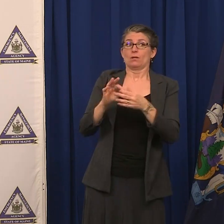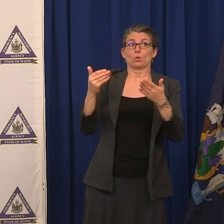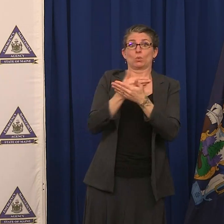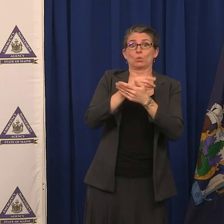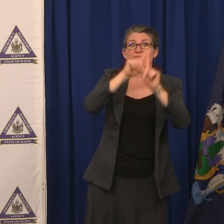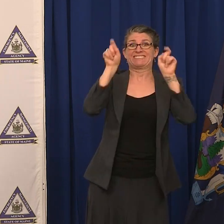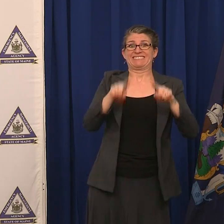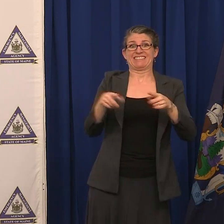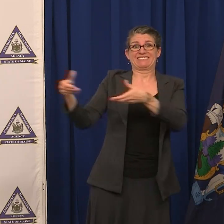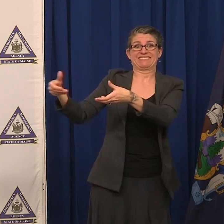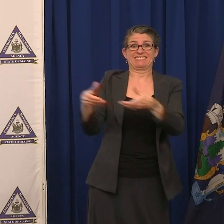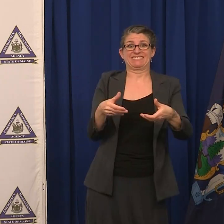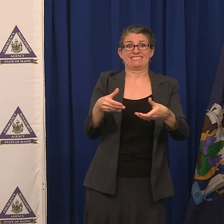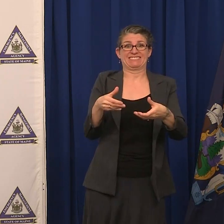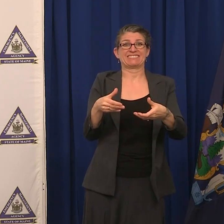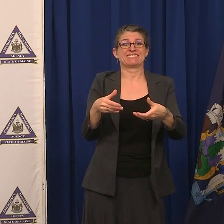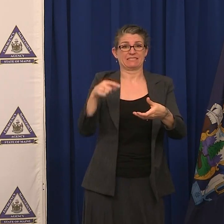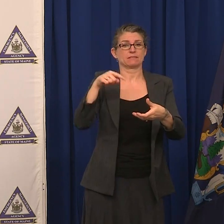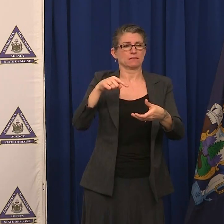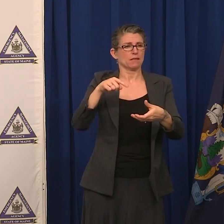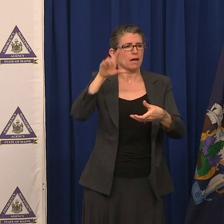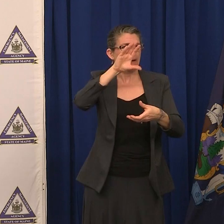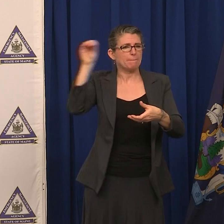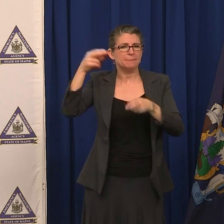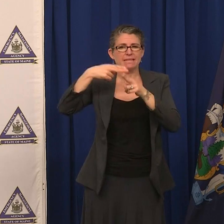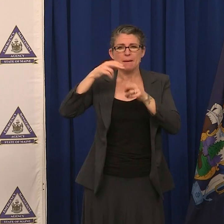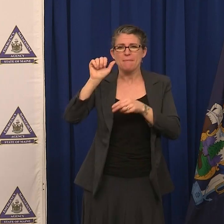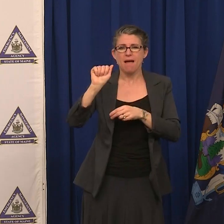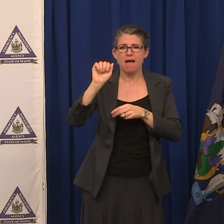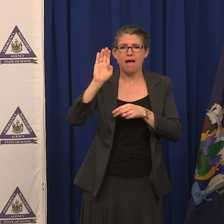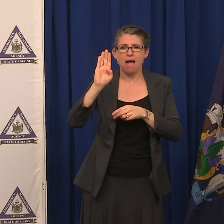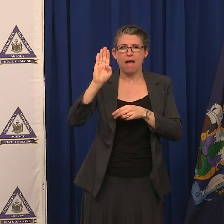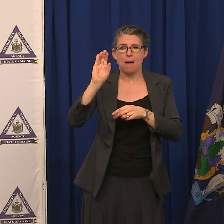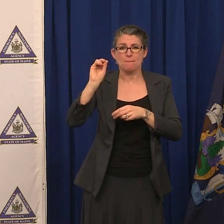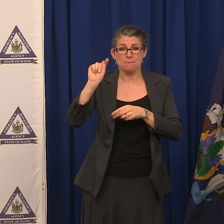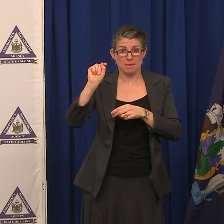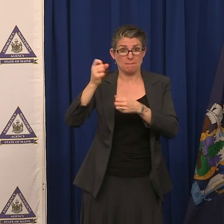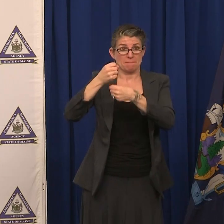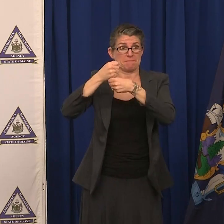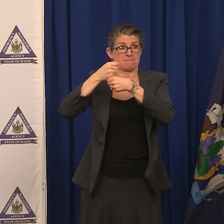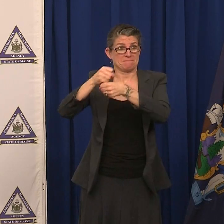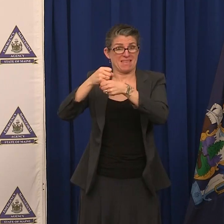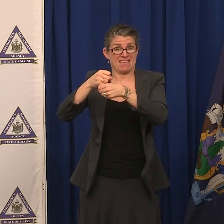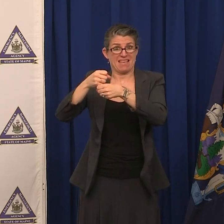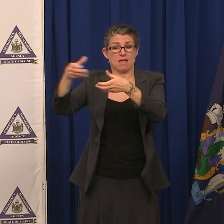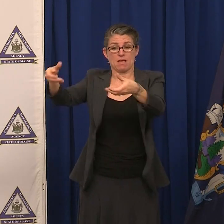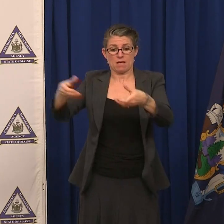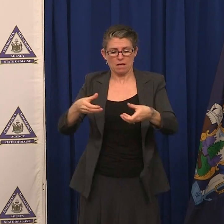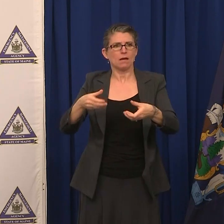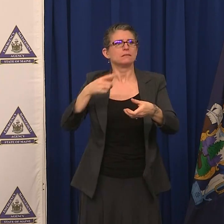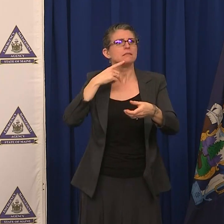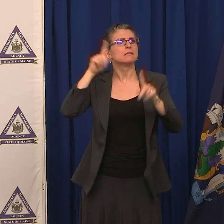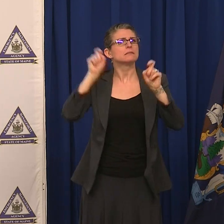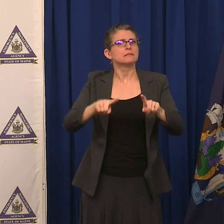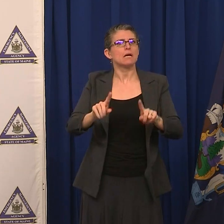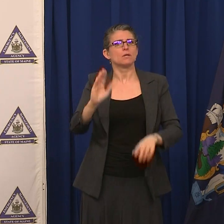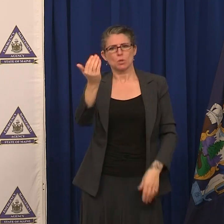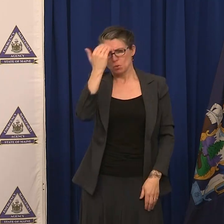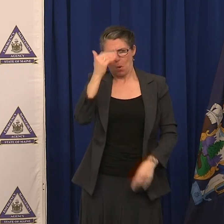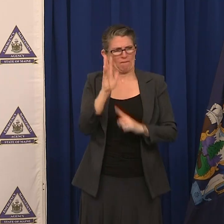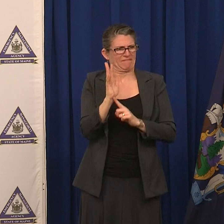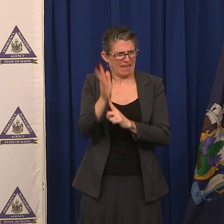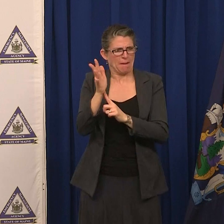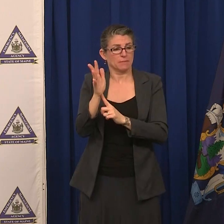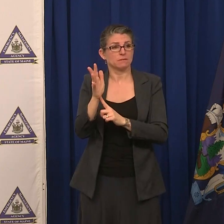which can deliver results in as few as 5 minutes, negative results in about 13. Do you know if that testing capacity will be used in